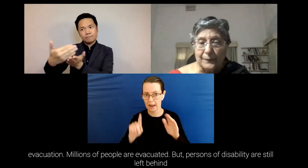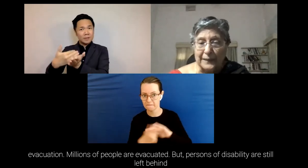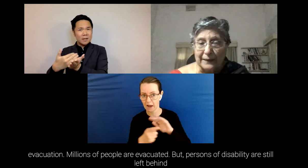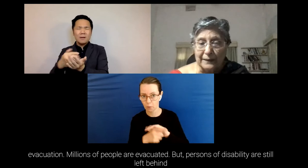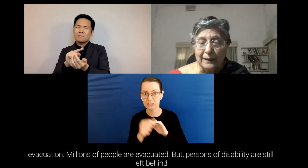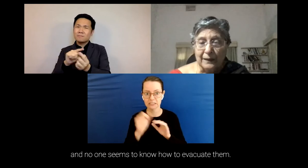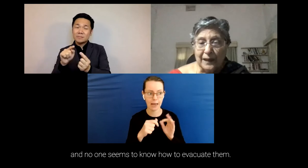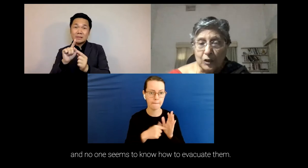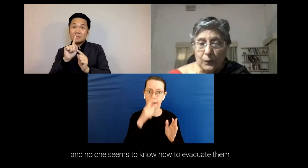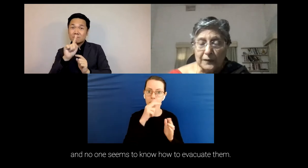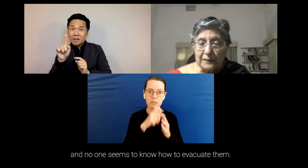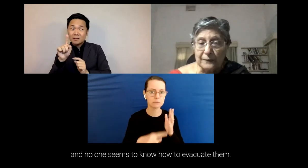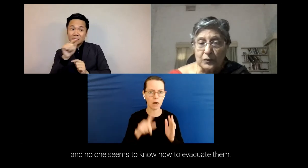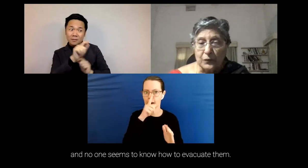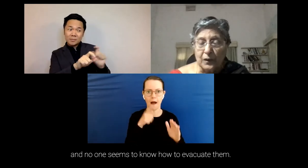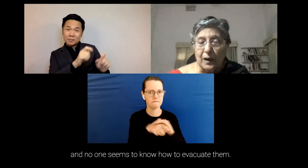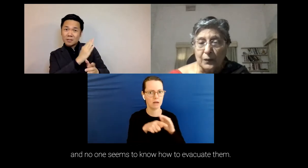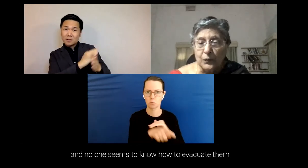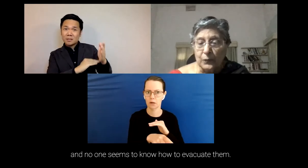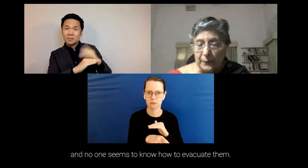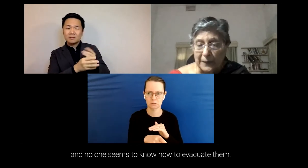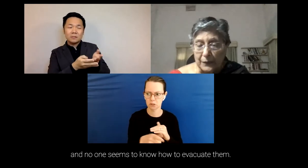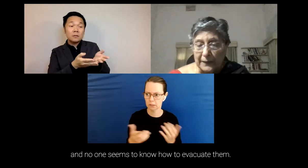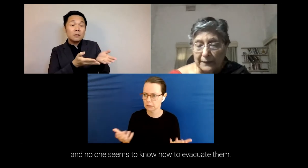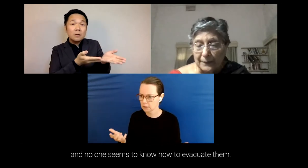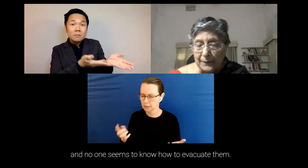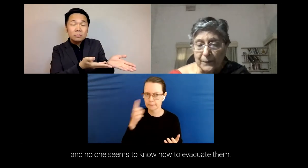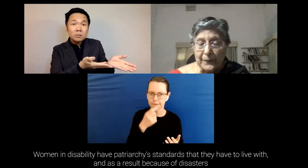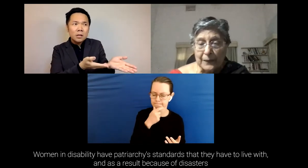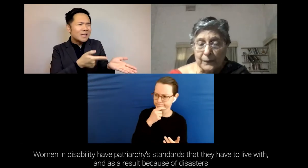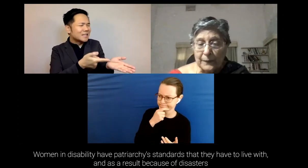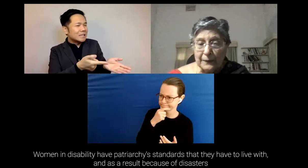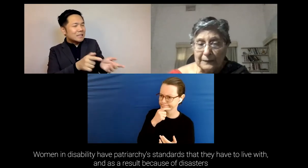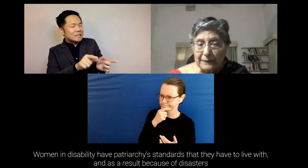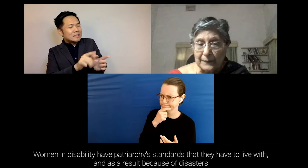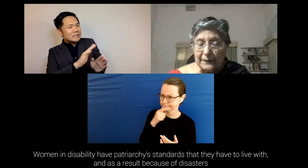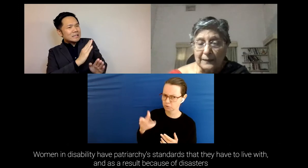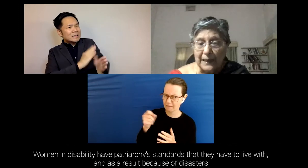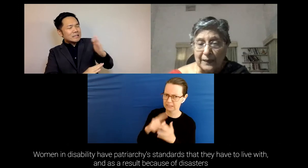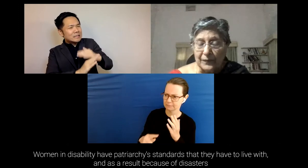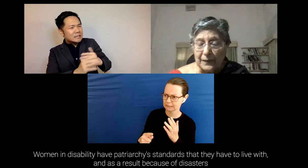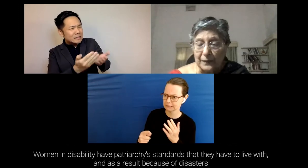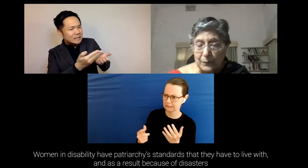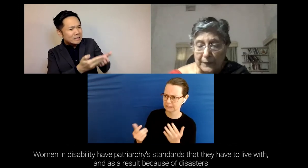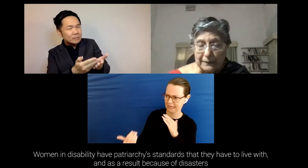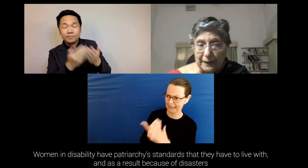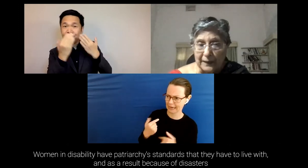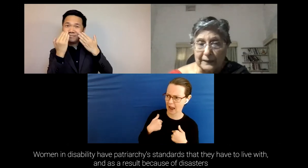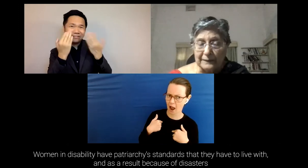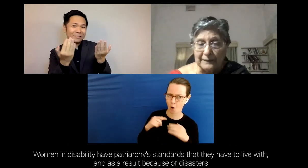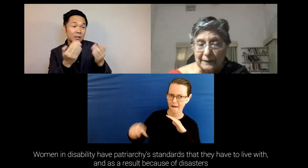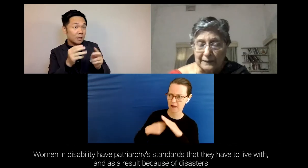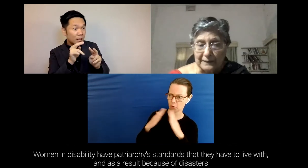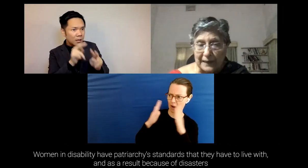left behind, and no one seems to know how to evacuate them. Women with disability have